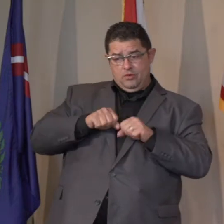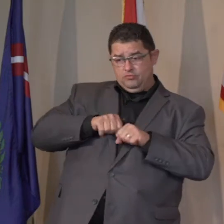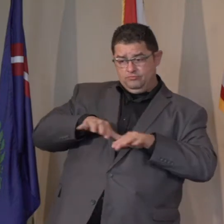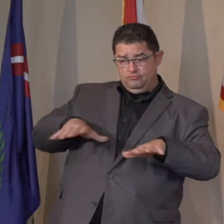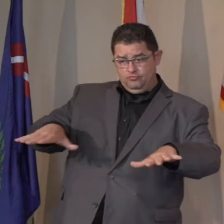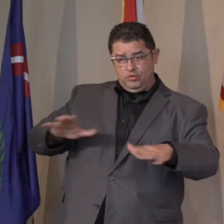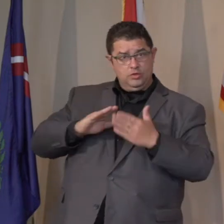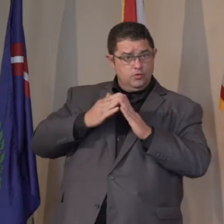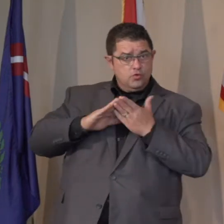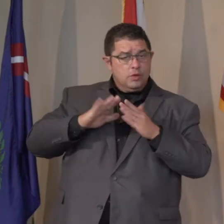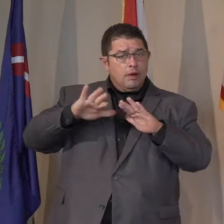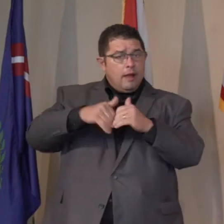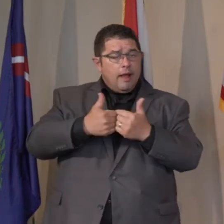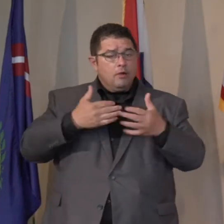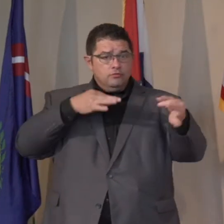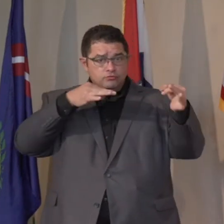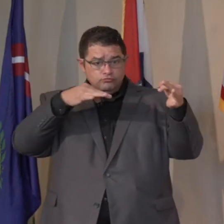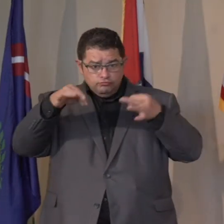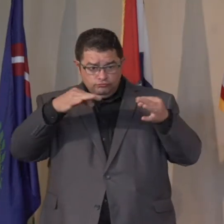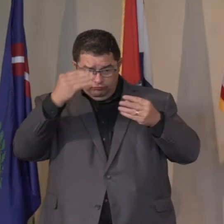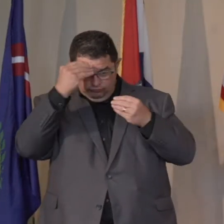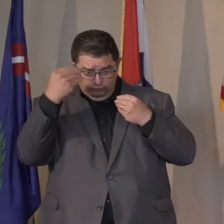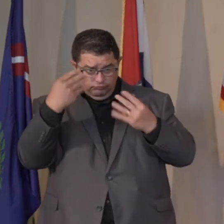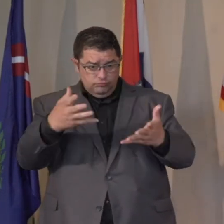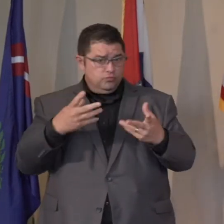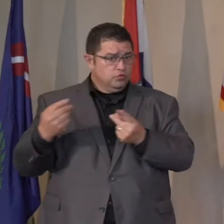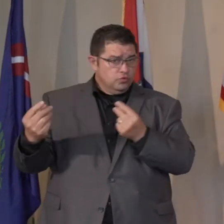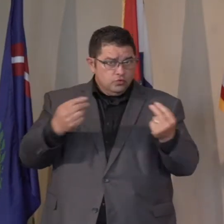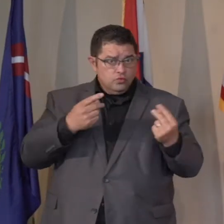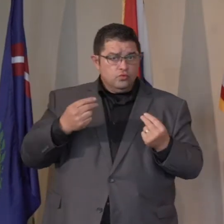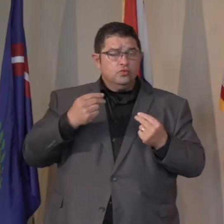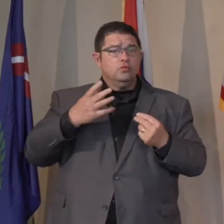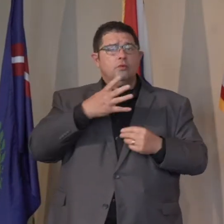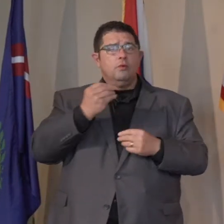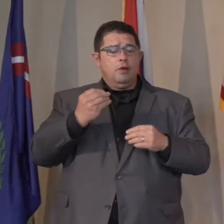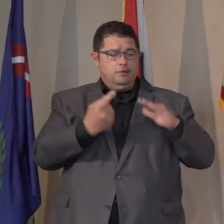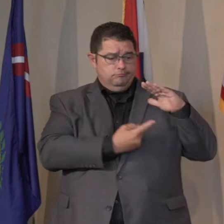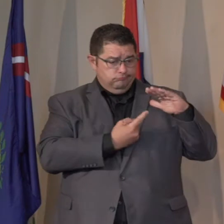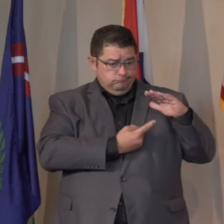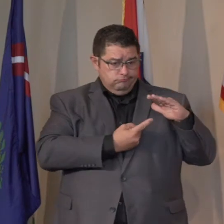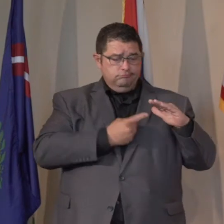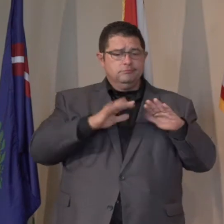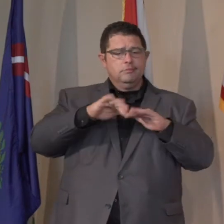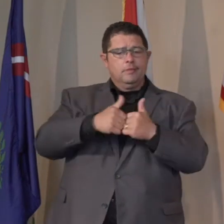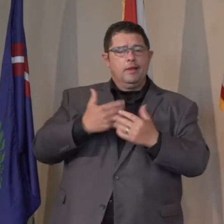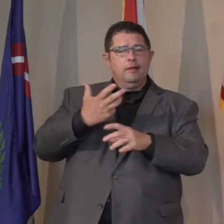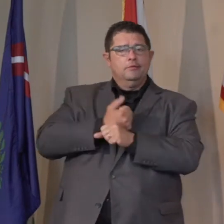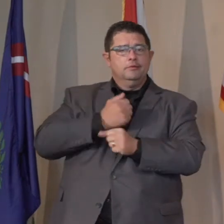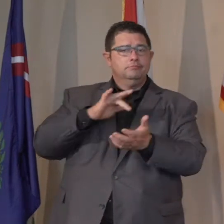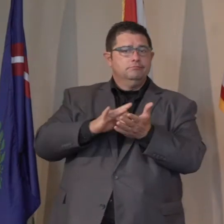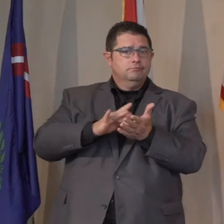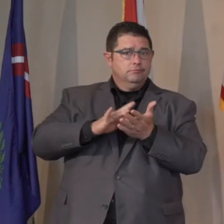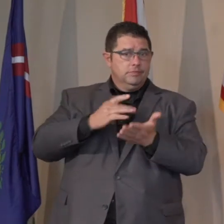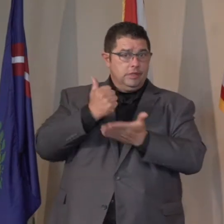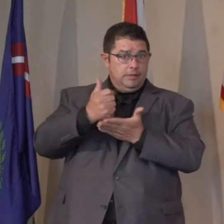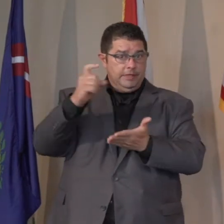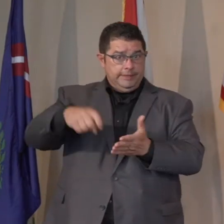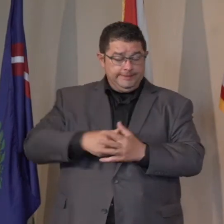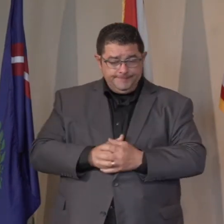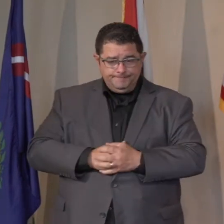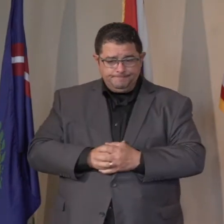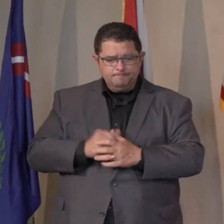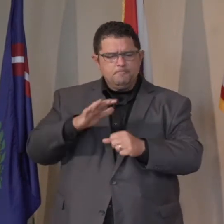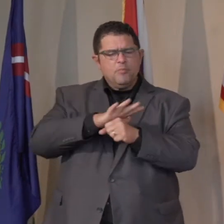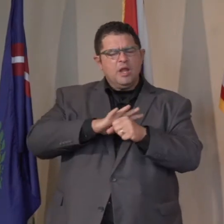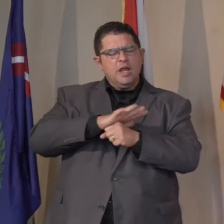to instruct people on quarantine, and how to get them the medical help that they need. The county is expected to spend $20